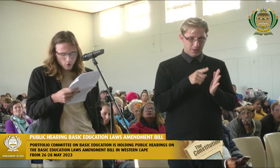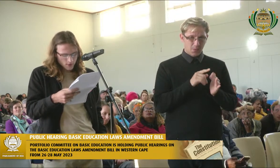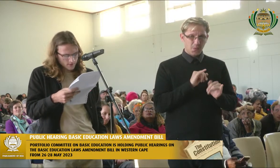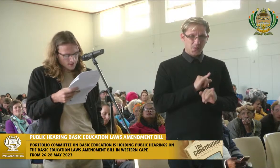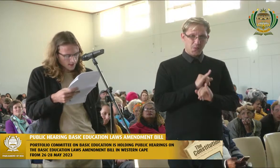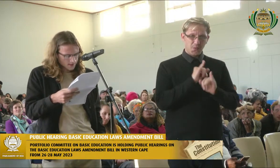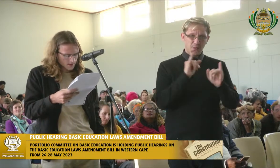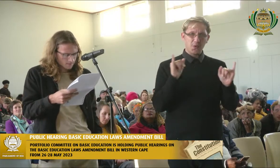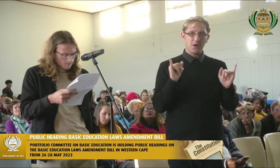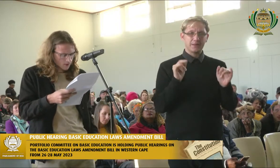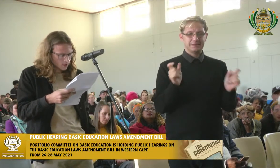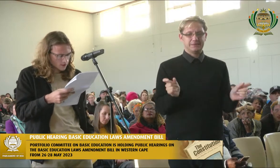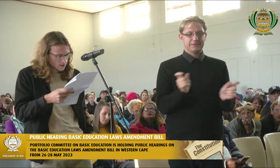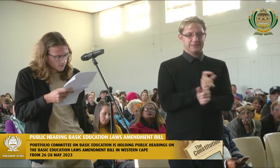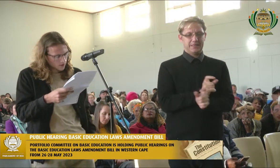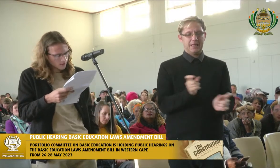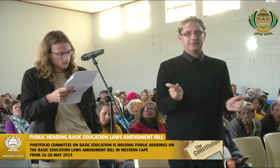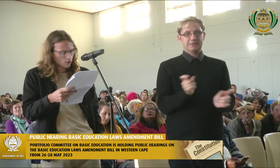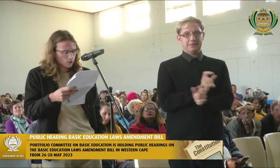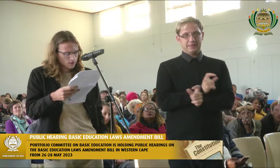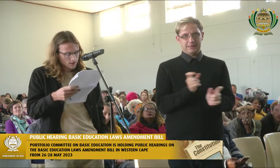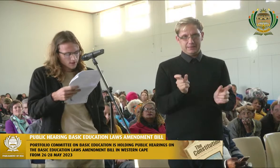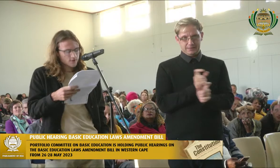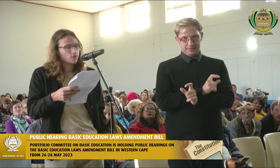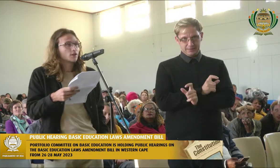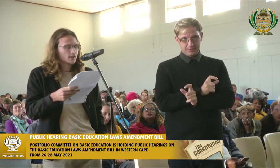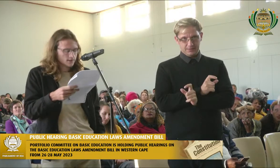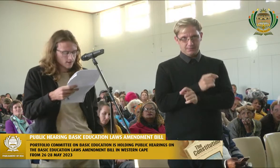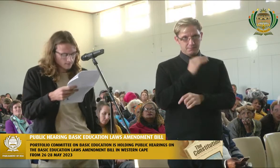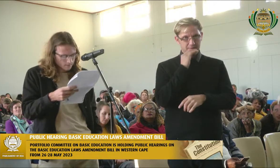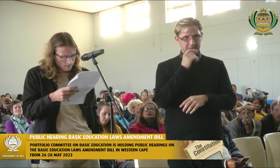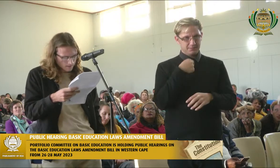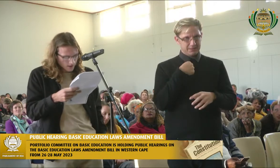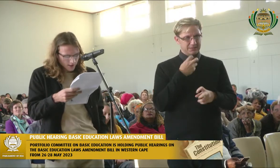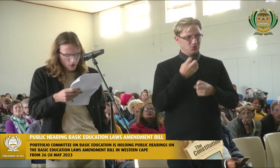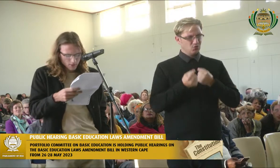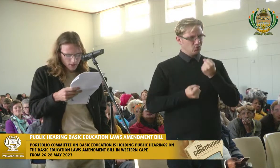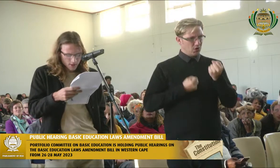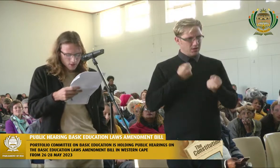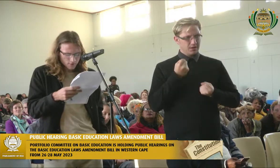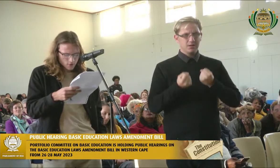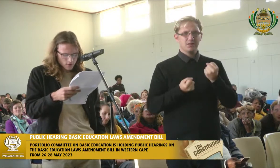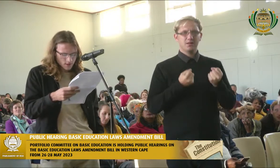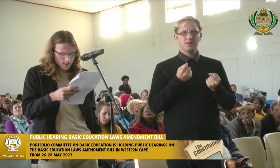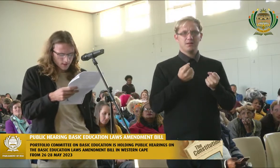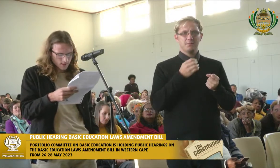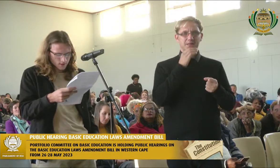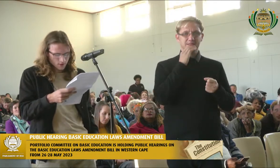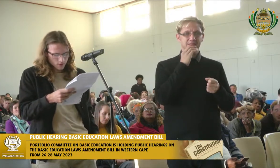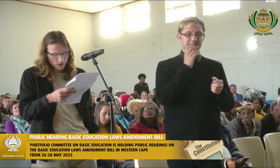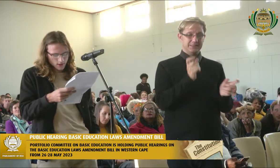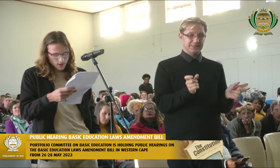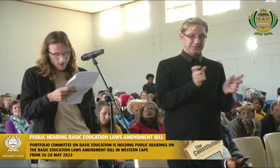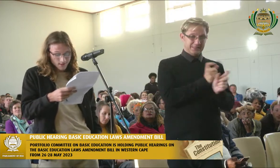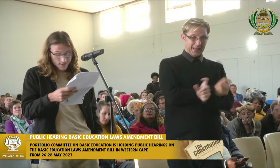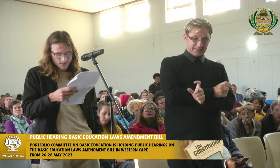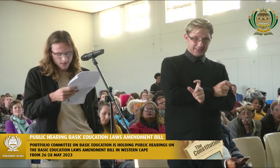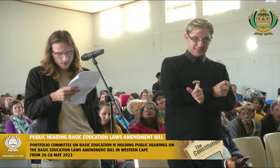that I have a severe form of dyslexia called dysphonidesia, a combination of two dyslexias